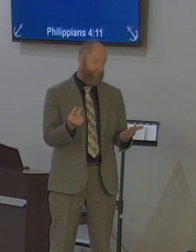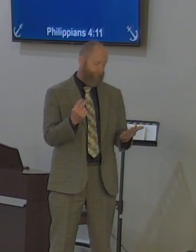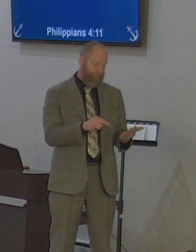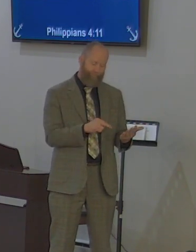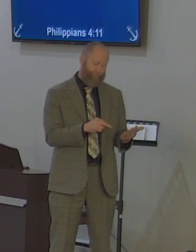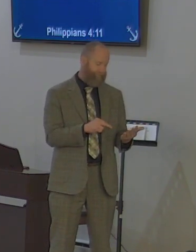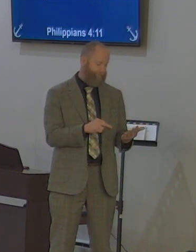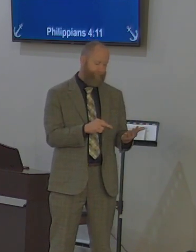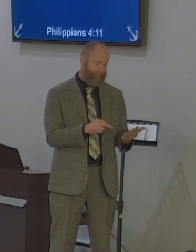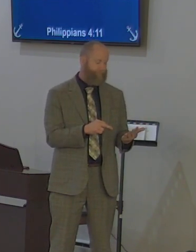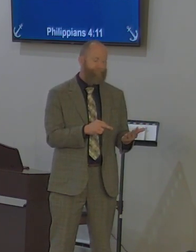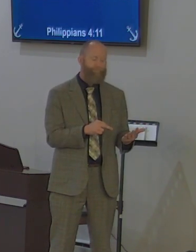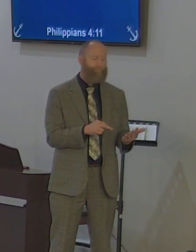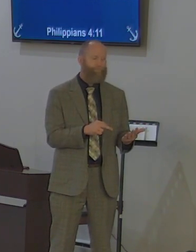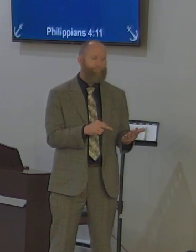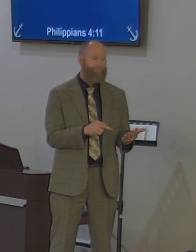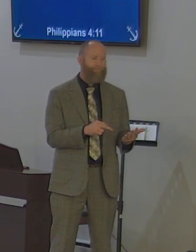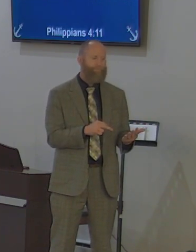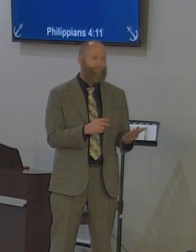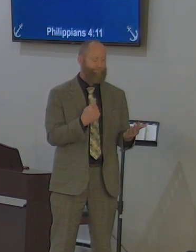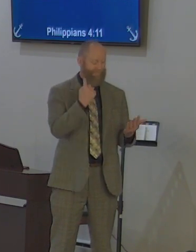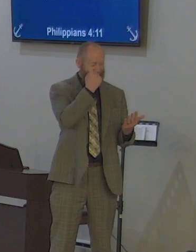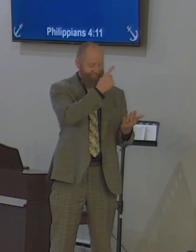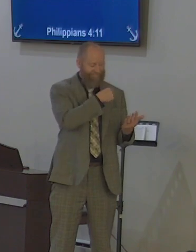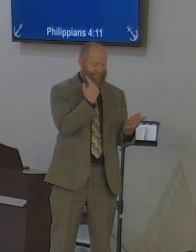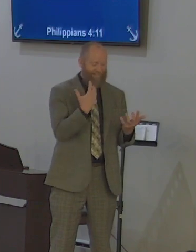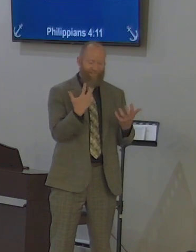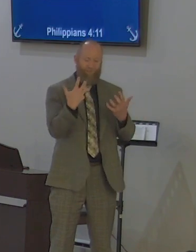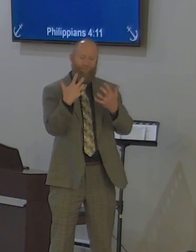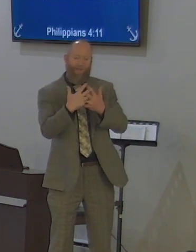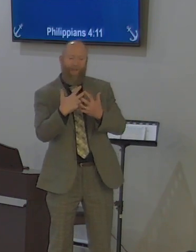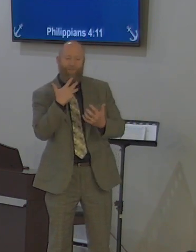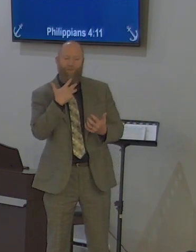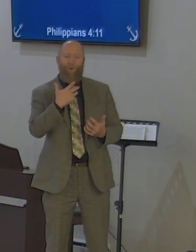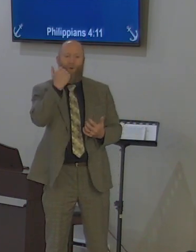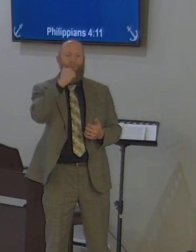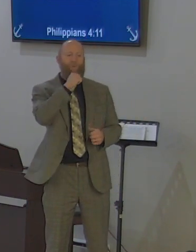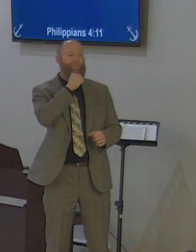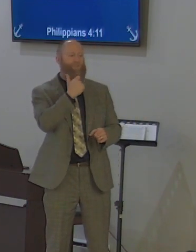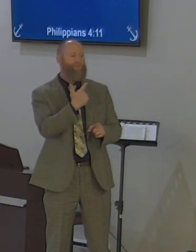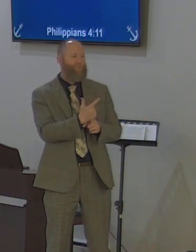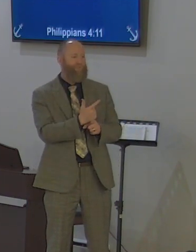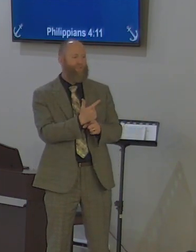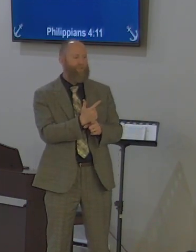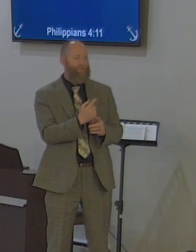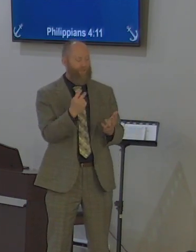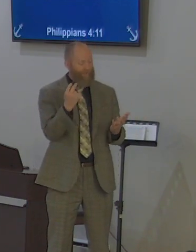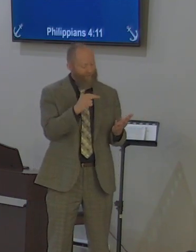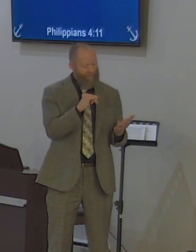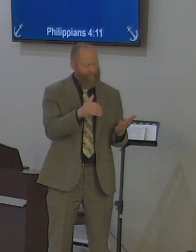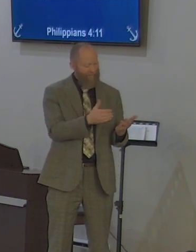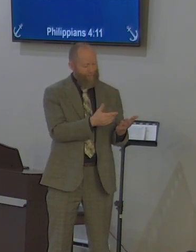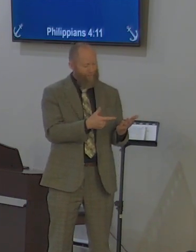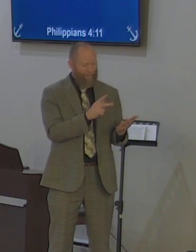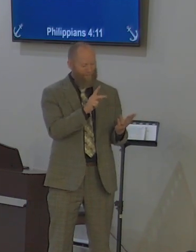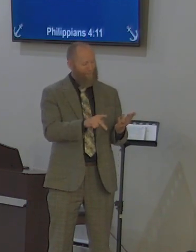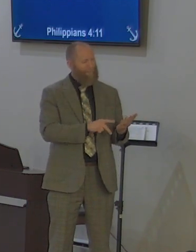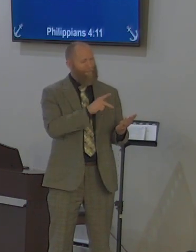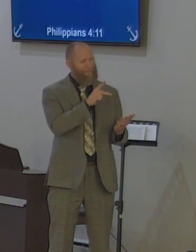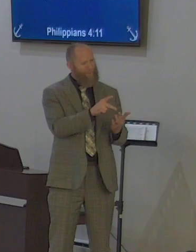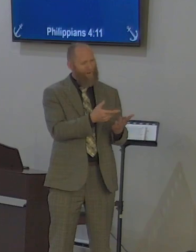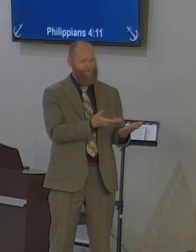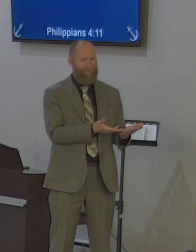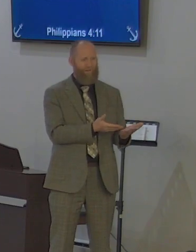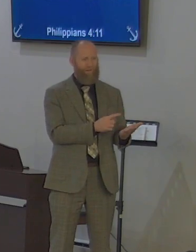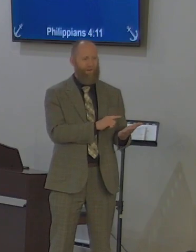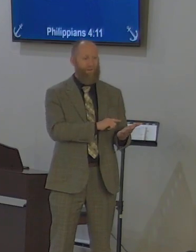Looked at her. She was the spitting image of her older sister when she was born. She was a beautiful, perfectly formed little baby girl.